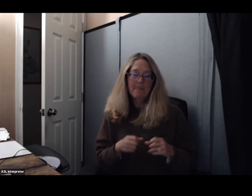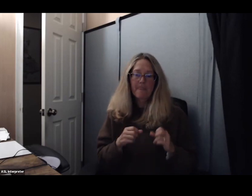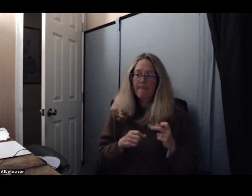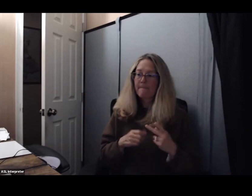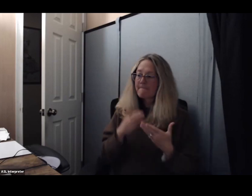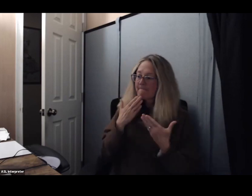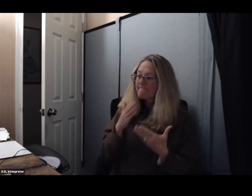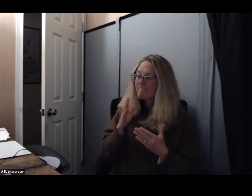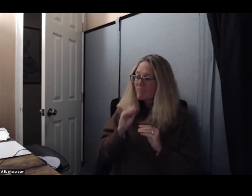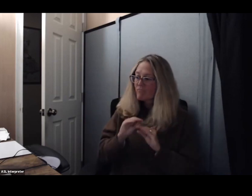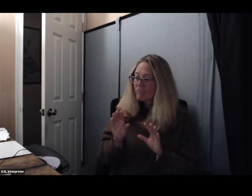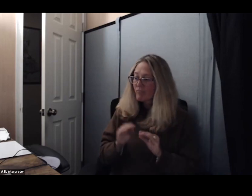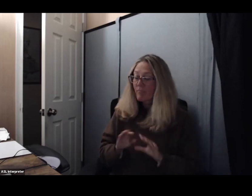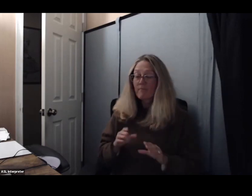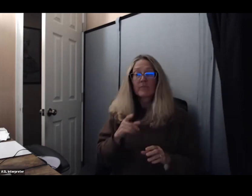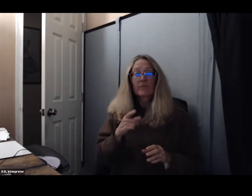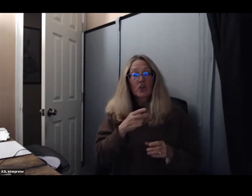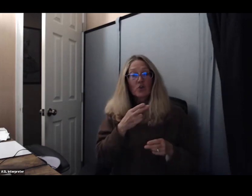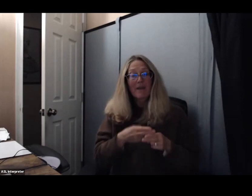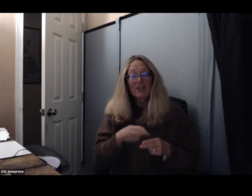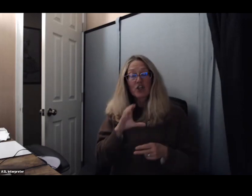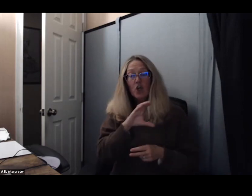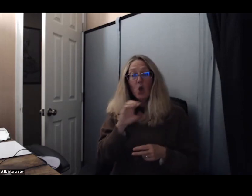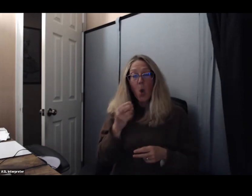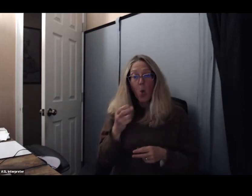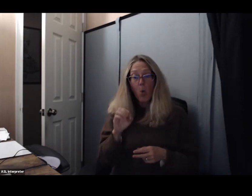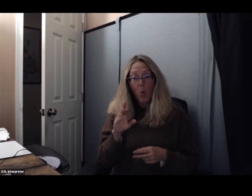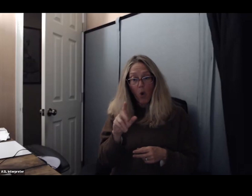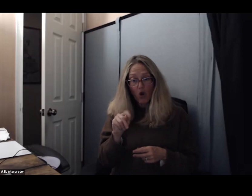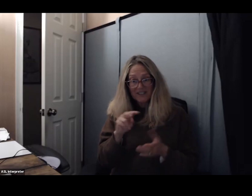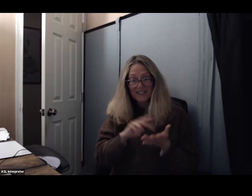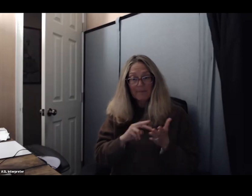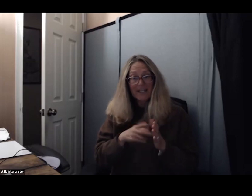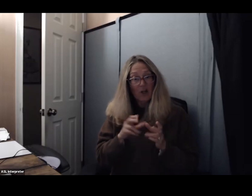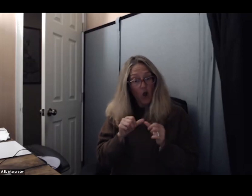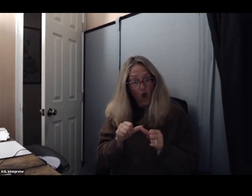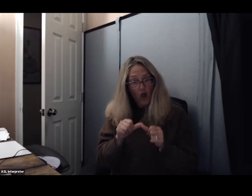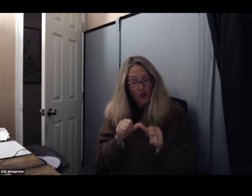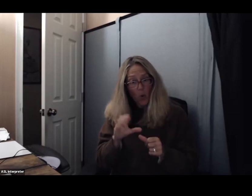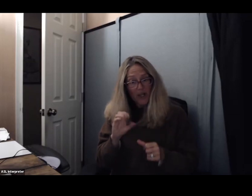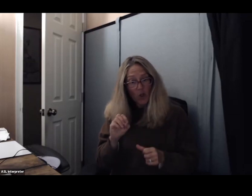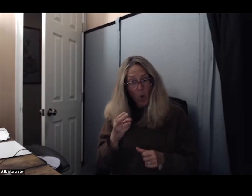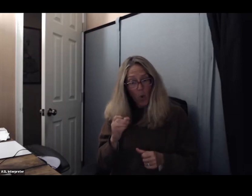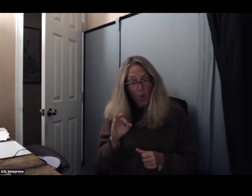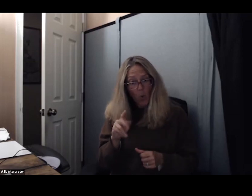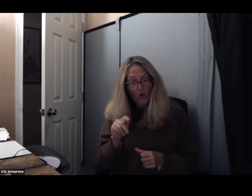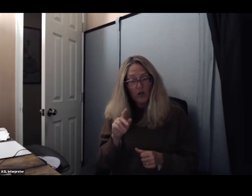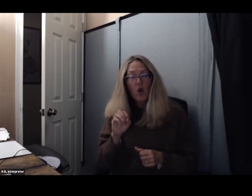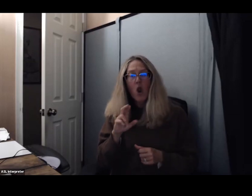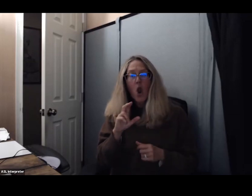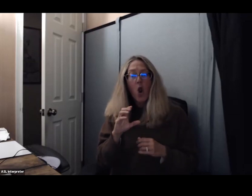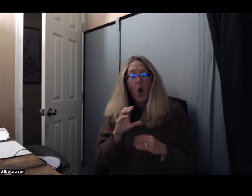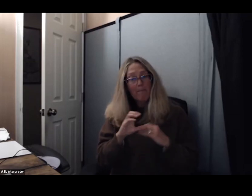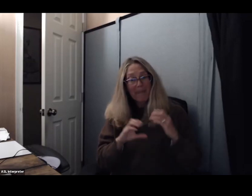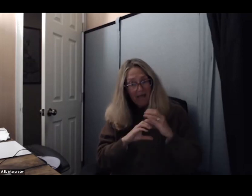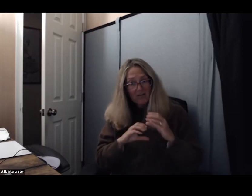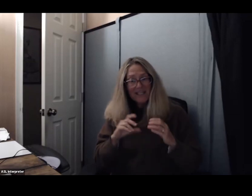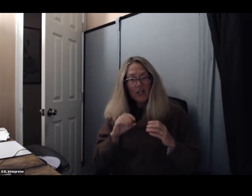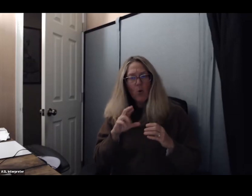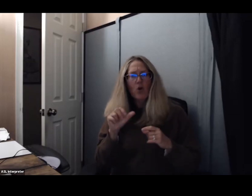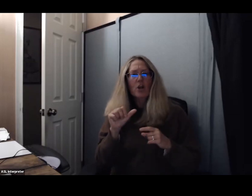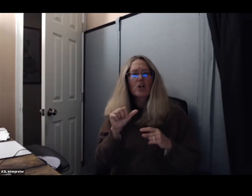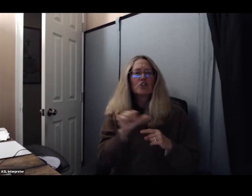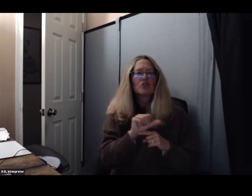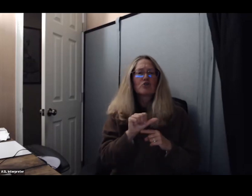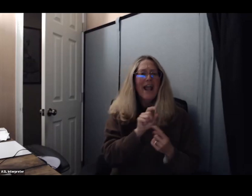And so you also mentioned that it was cohort. So is this is ongoing cohorts, or will we be building on, or would they be like a